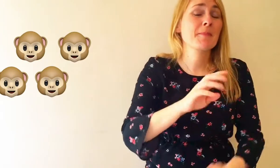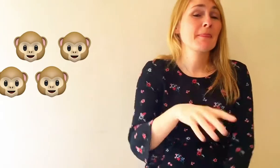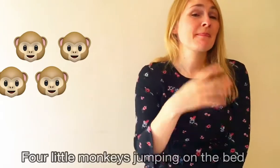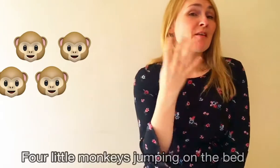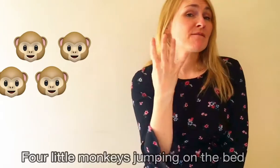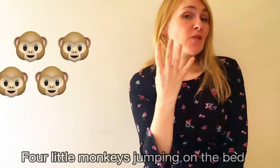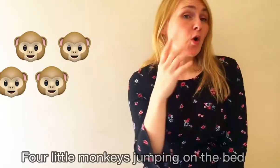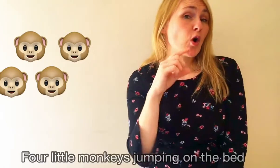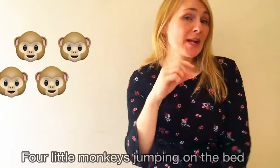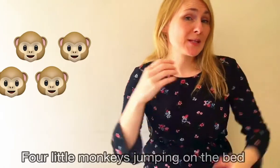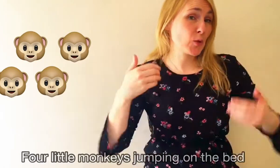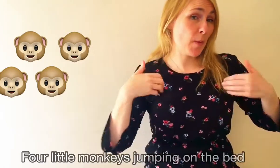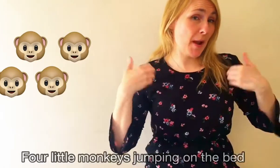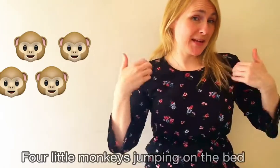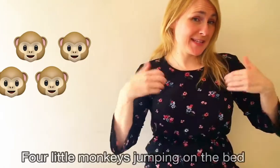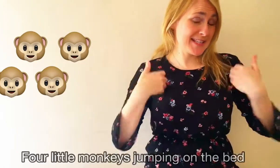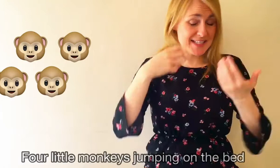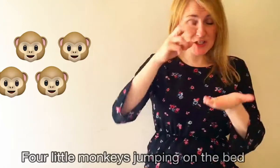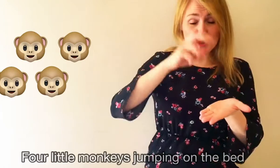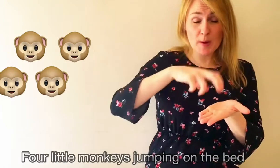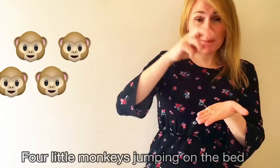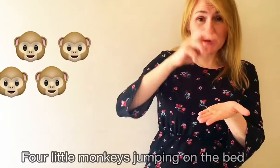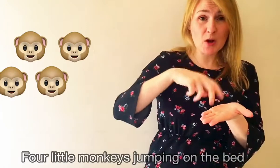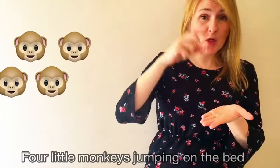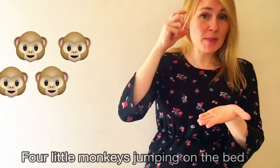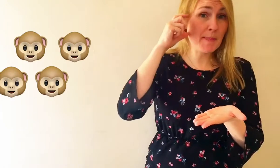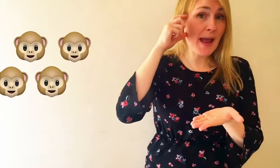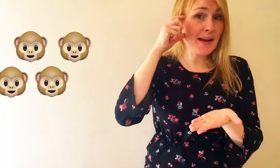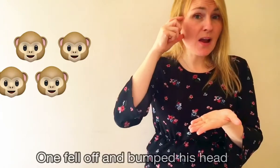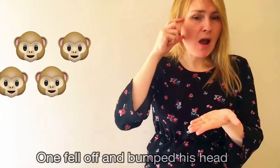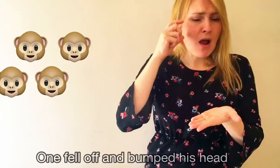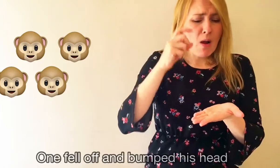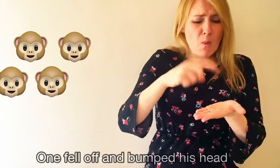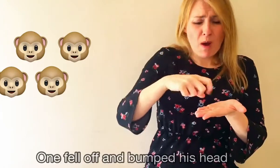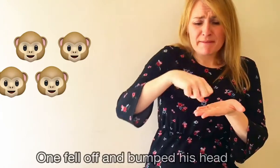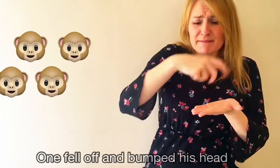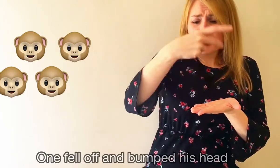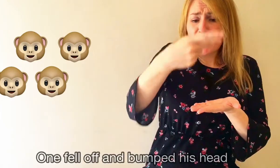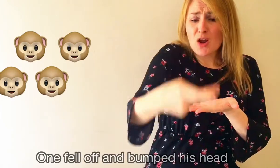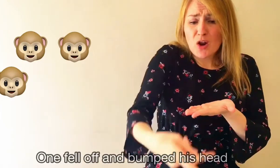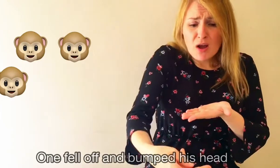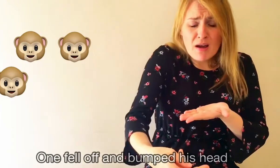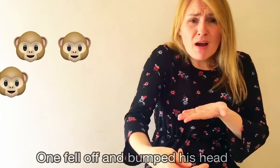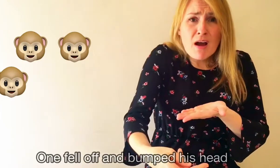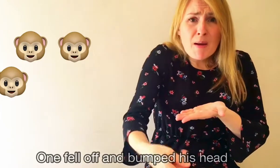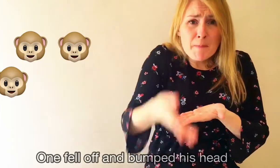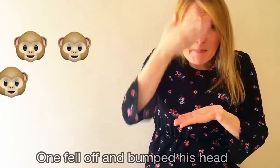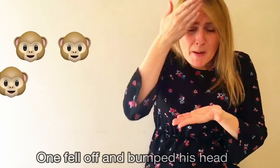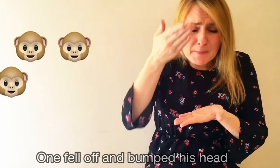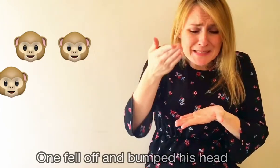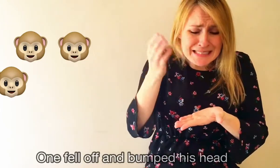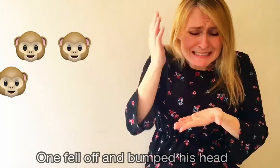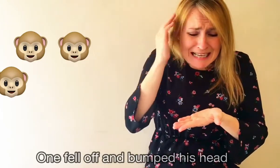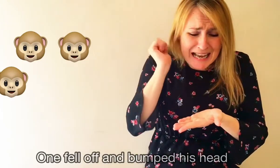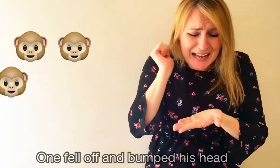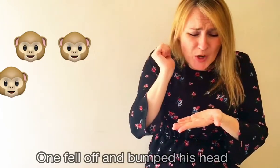Four little monkeys bouncing on the bed, one fell off and bumped his head.